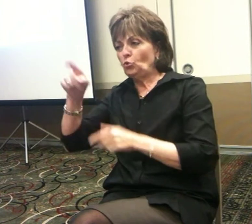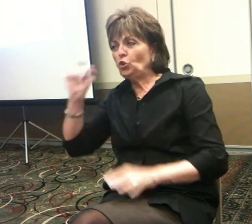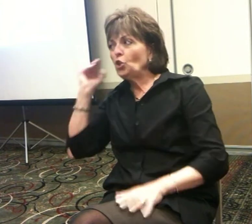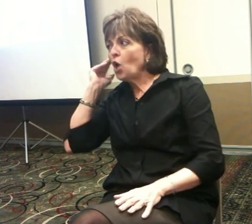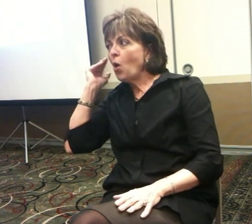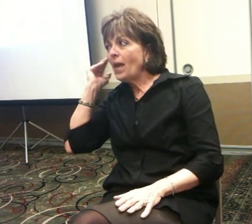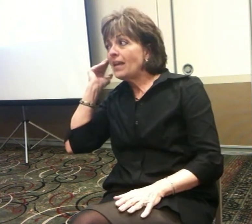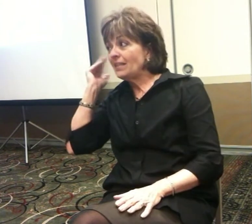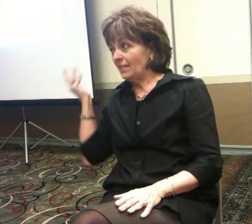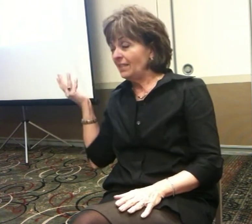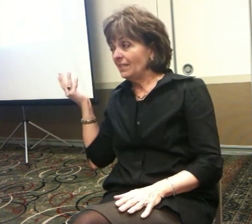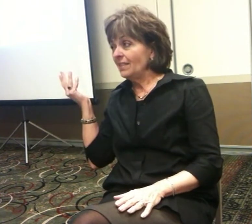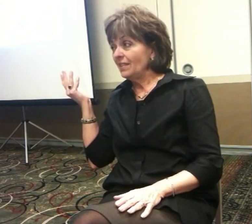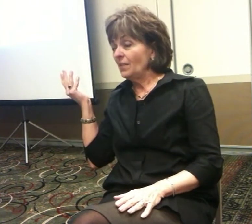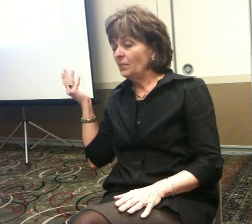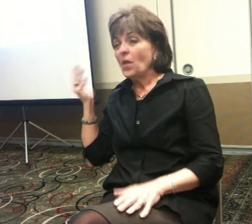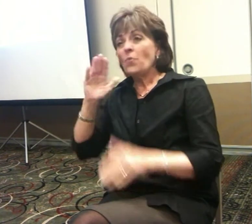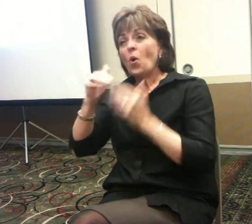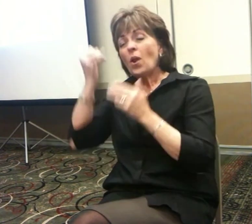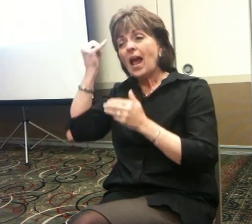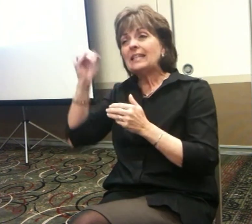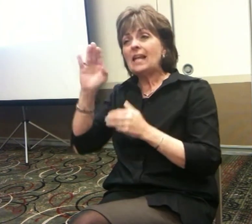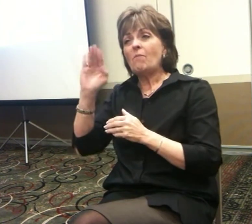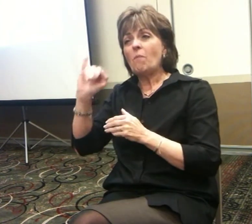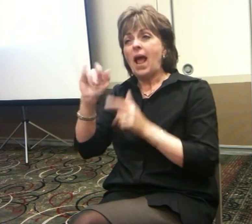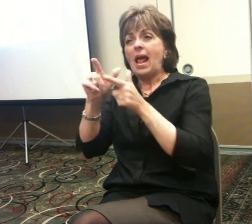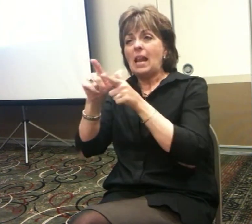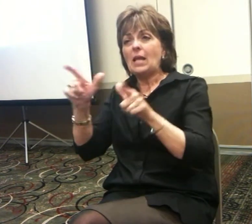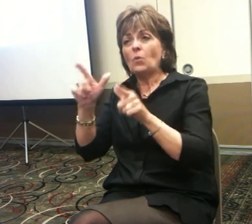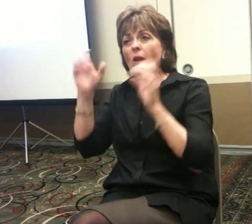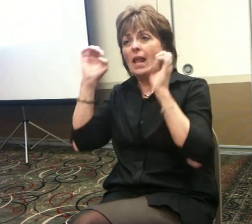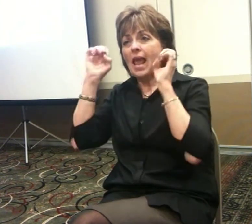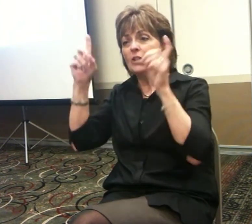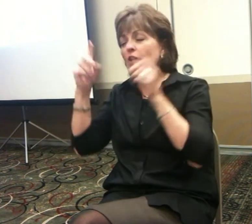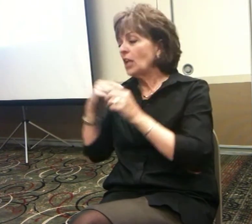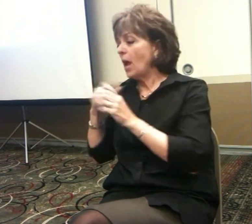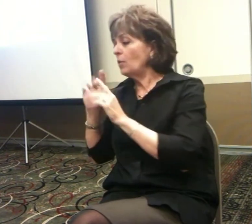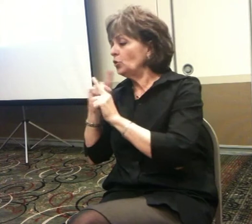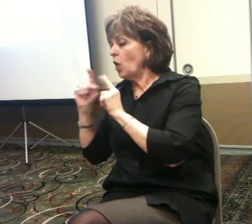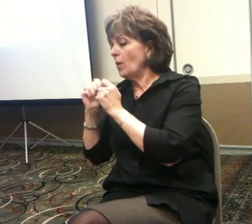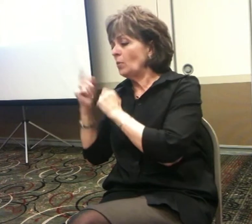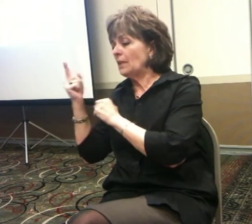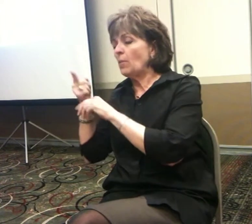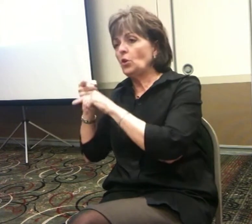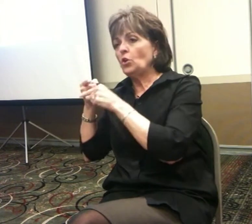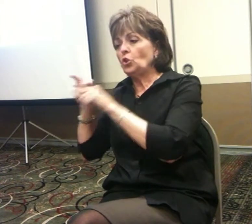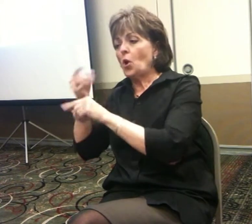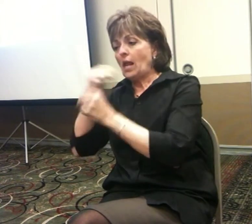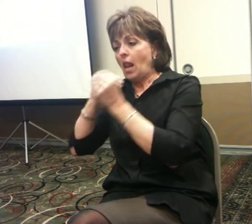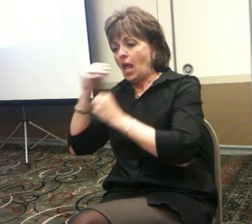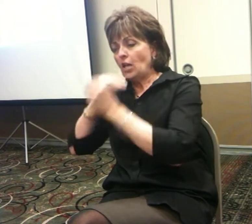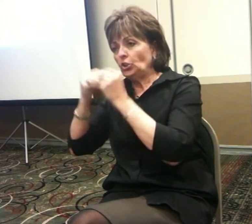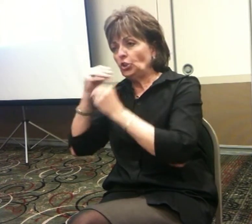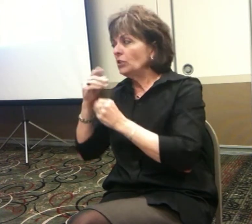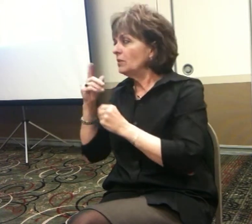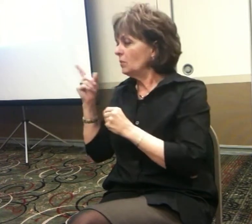Okay? And this whole idea of bilingual education, I was talking actually to Carmine over lunch. We were talking about, one of the little girls I'm working with right